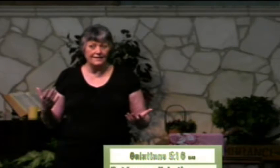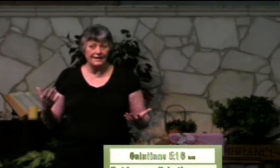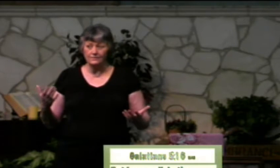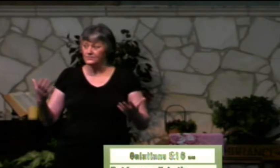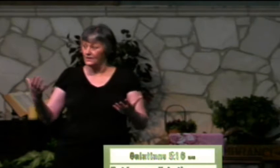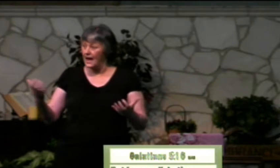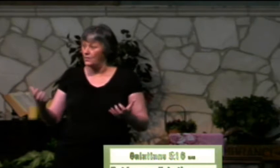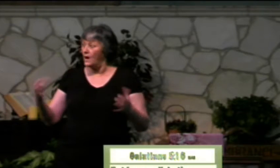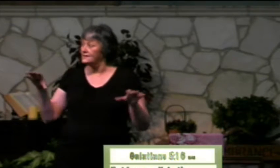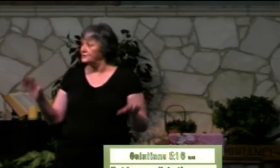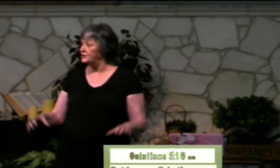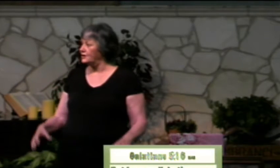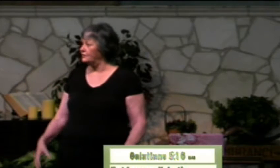It was what I wanted to do.